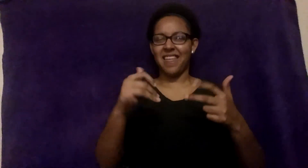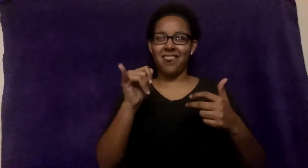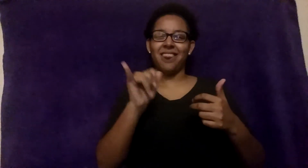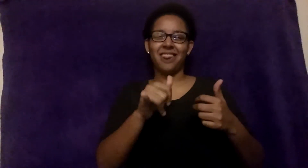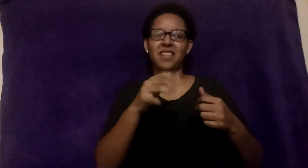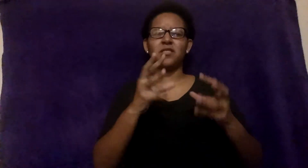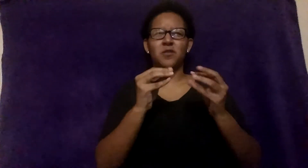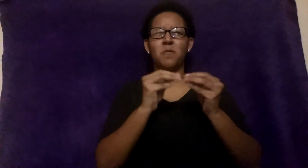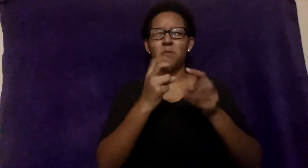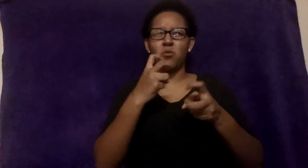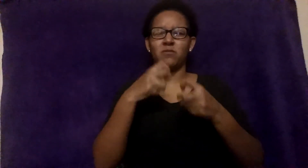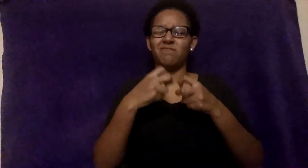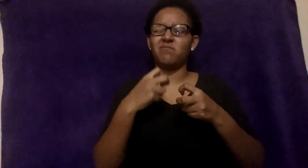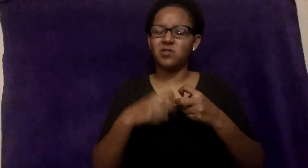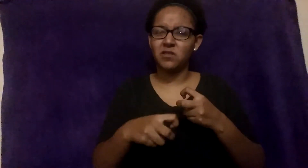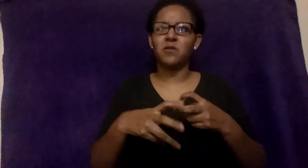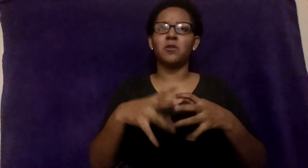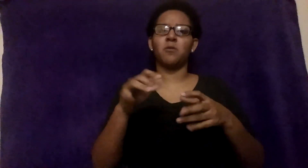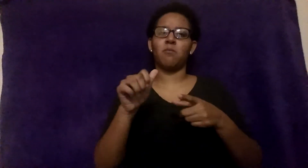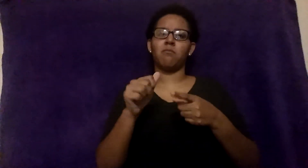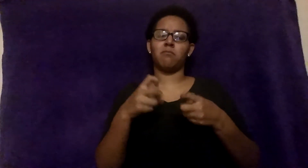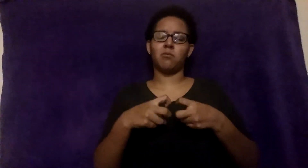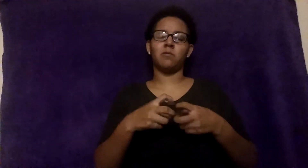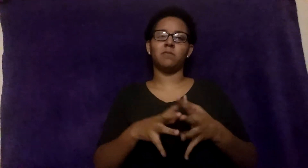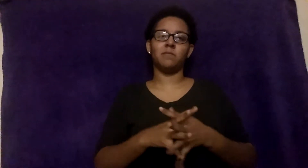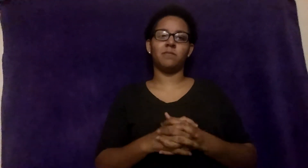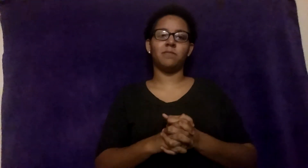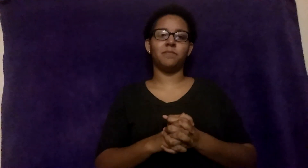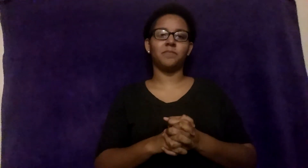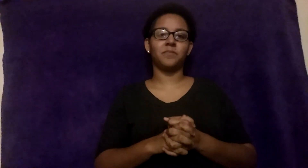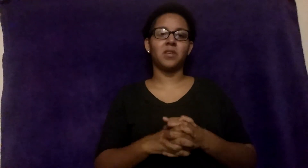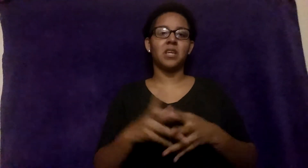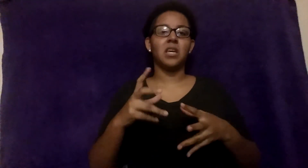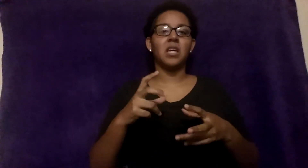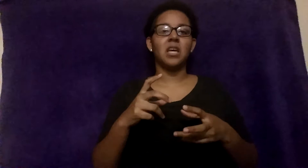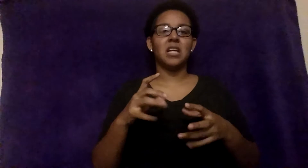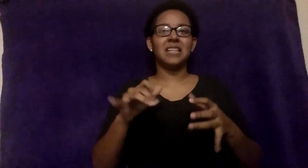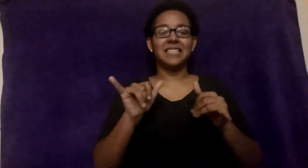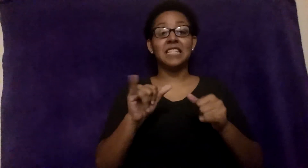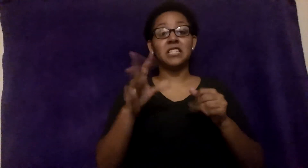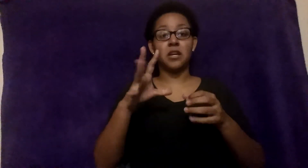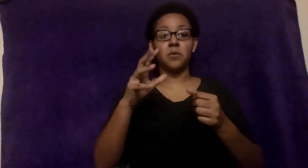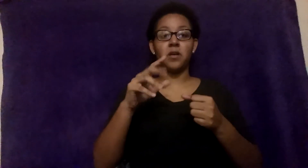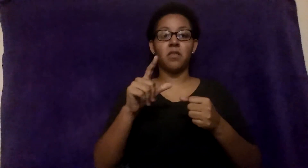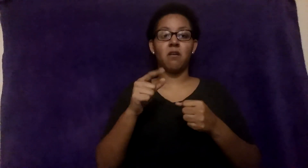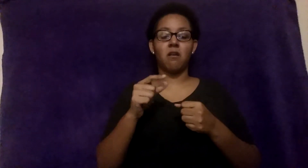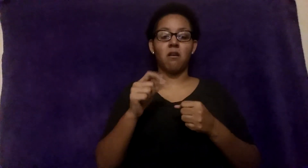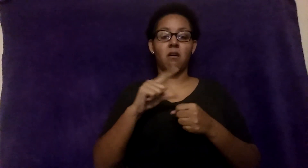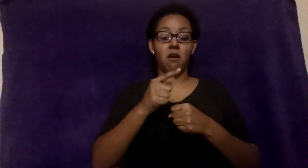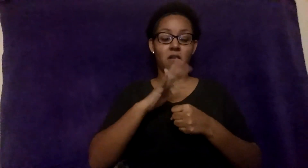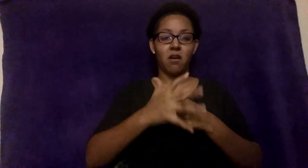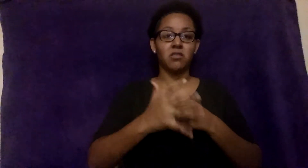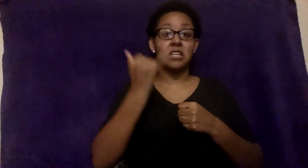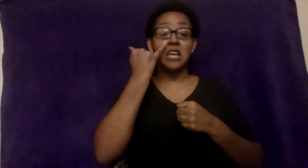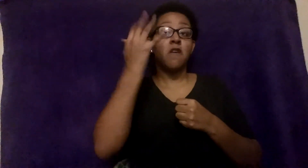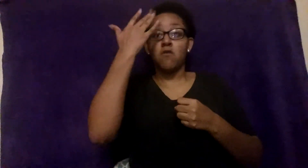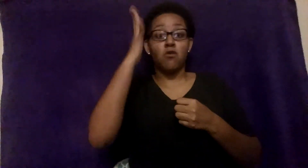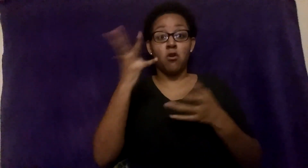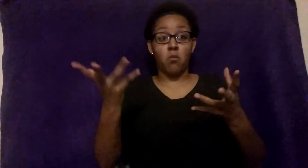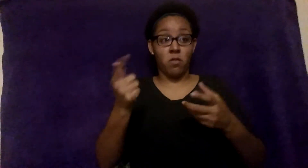a more difficult problem. Well, let's stick with the avocados. And in case you don't know what an avocado is, it's actually a very delicious